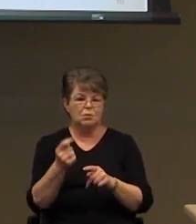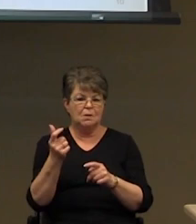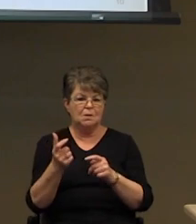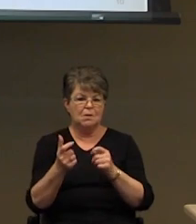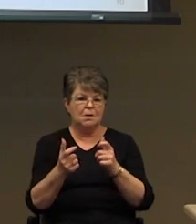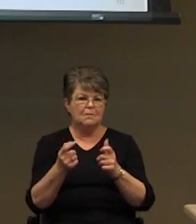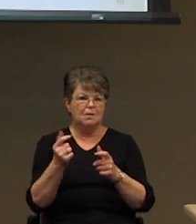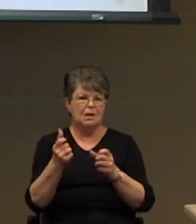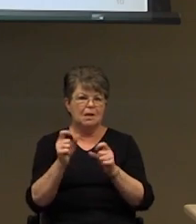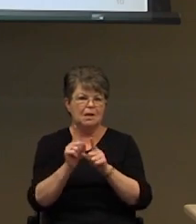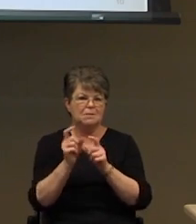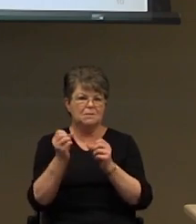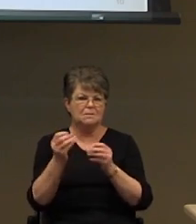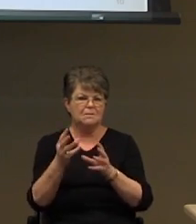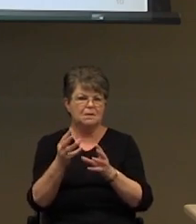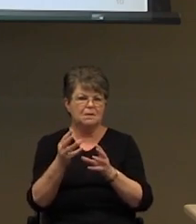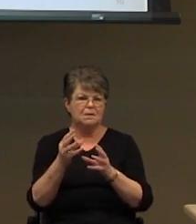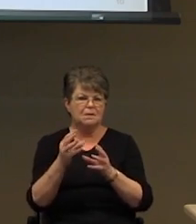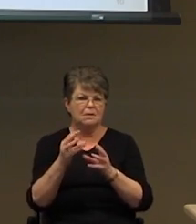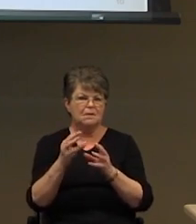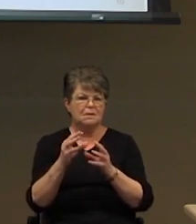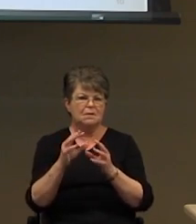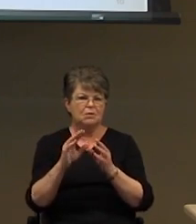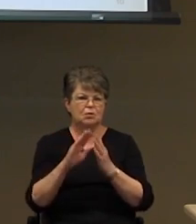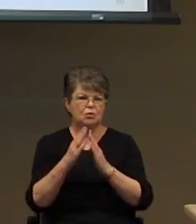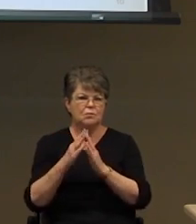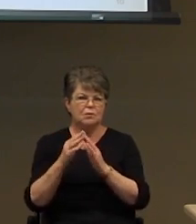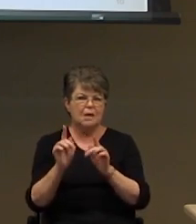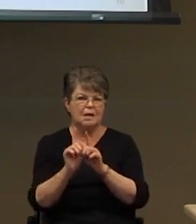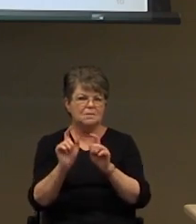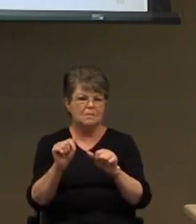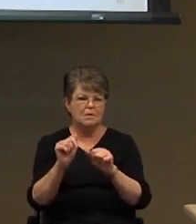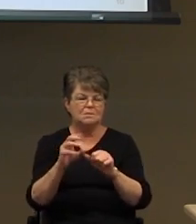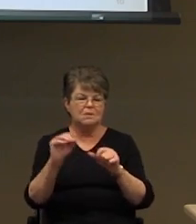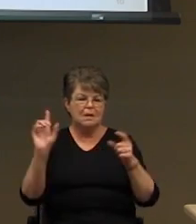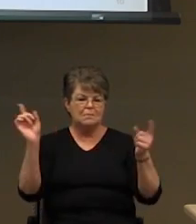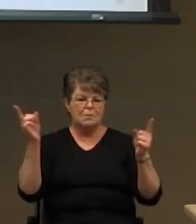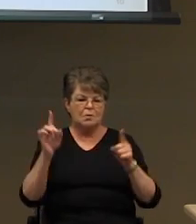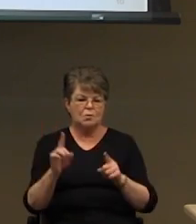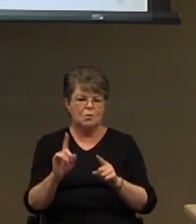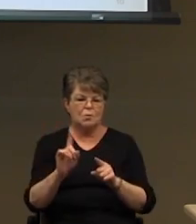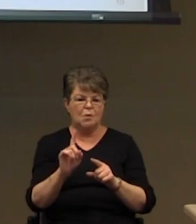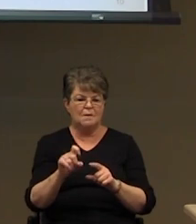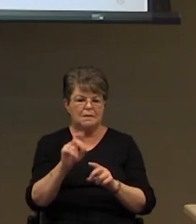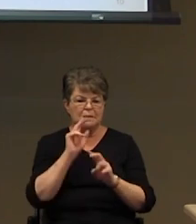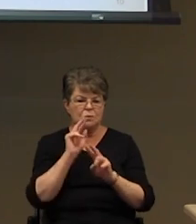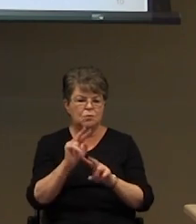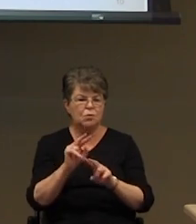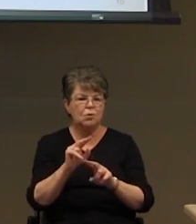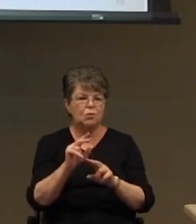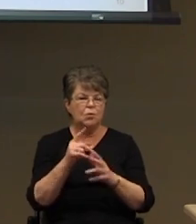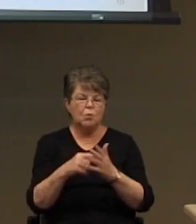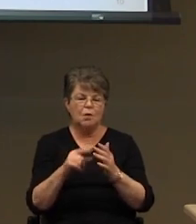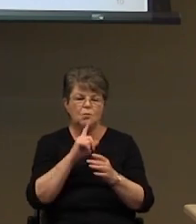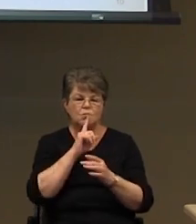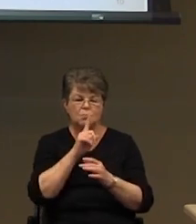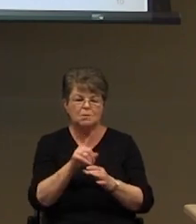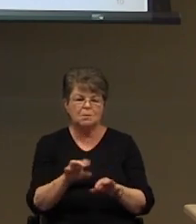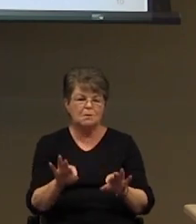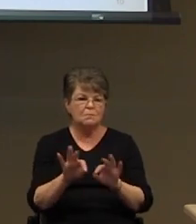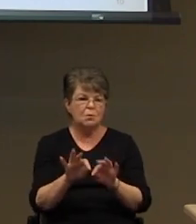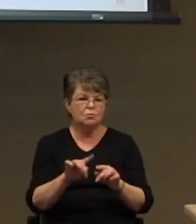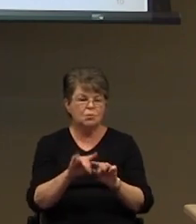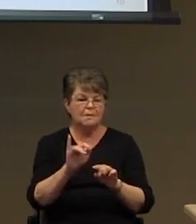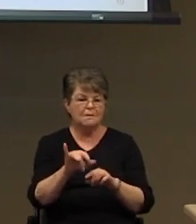communities as possible and boil down where they should be looking based on the key factors that are important to that business.